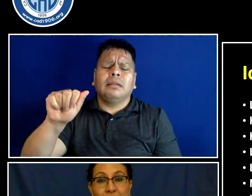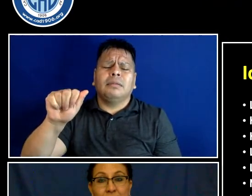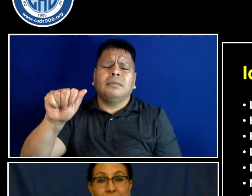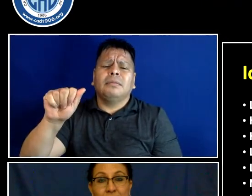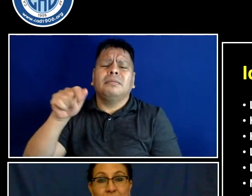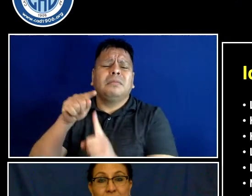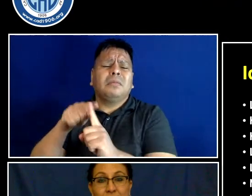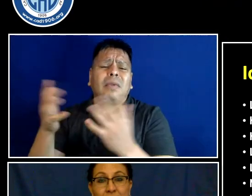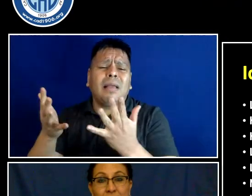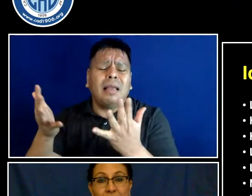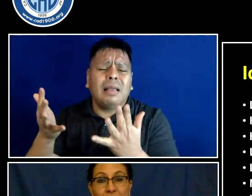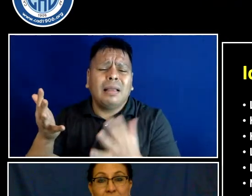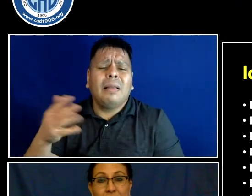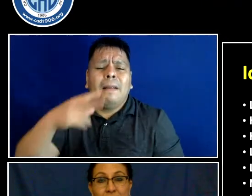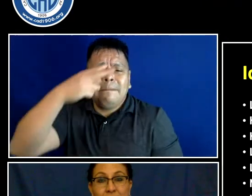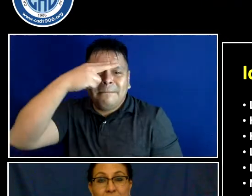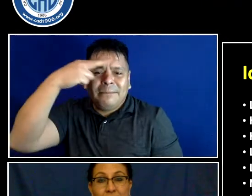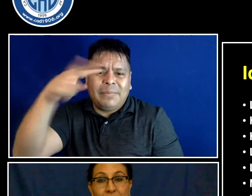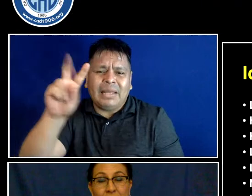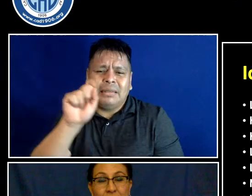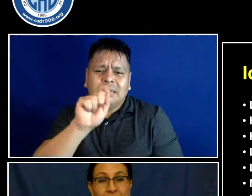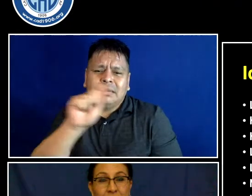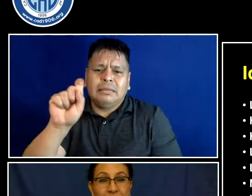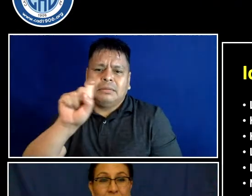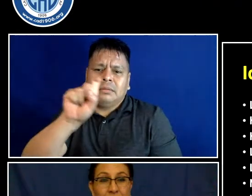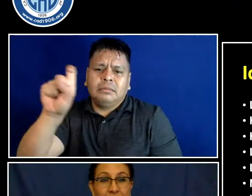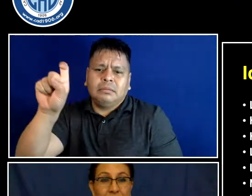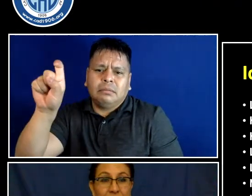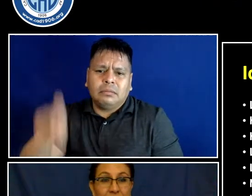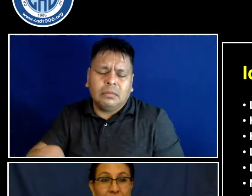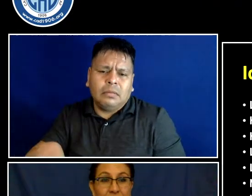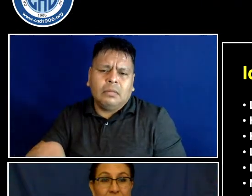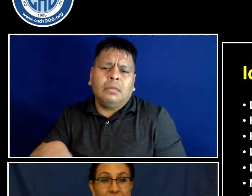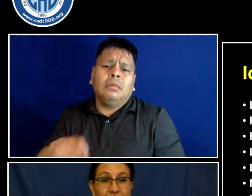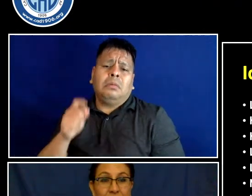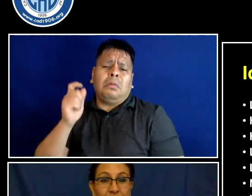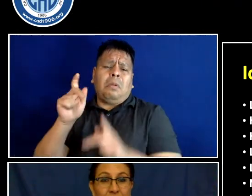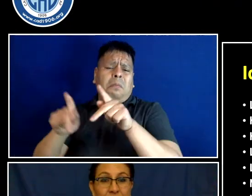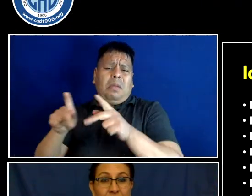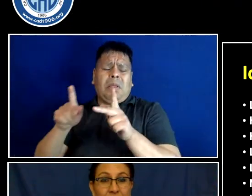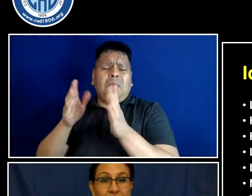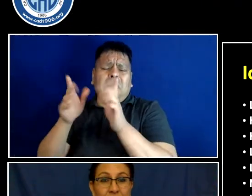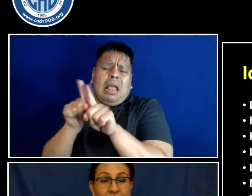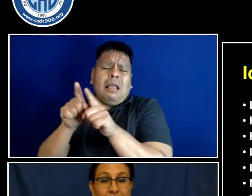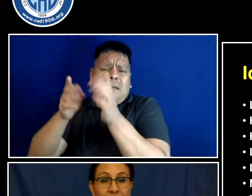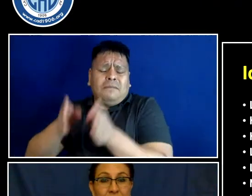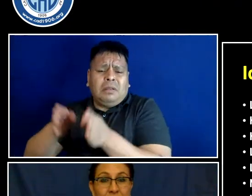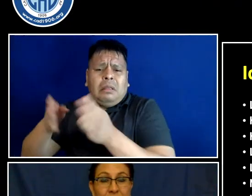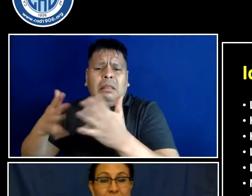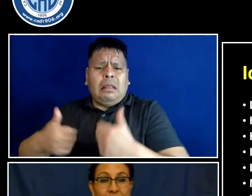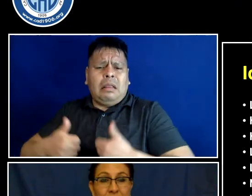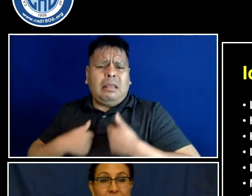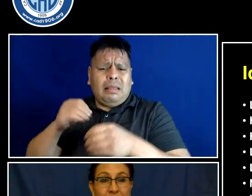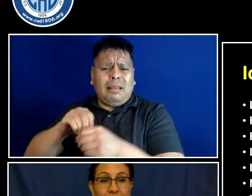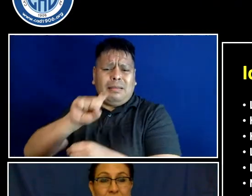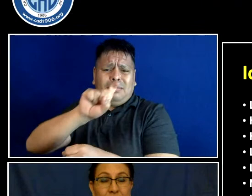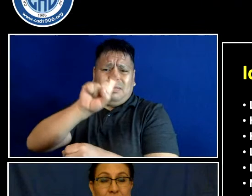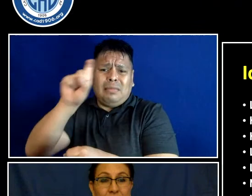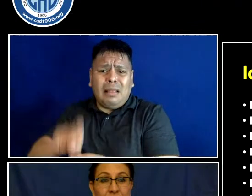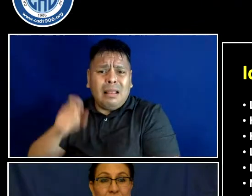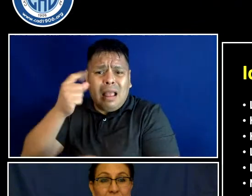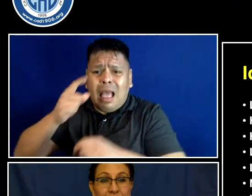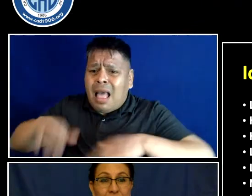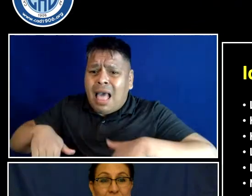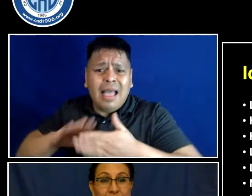is notated on our slide as a historical reference. Moving on to the next word, Tejano or